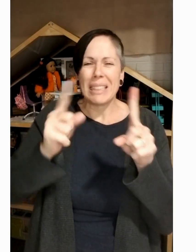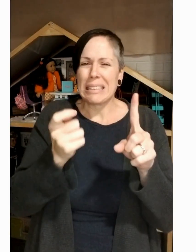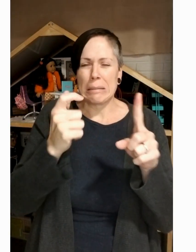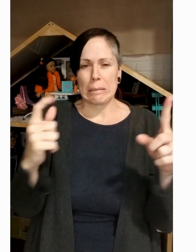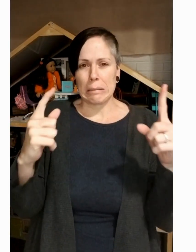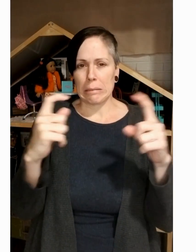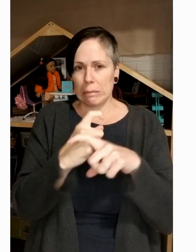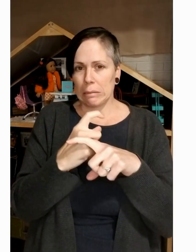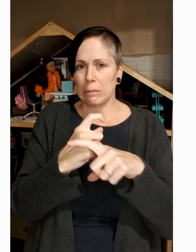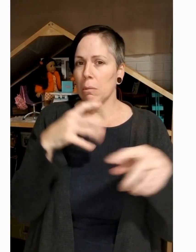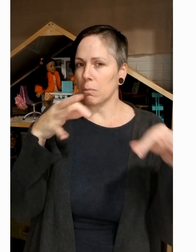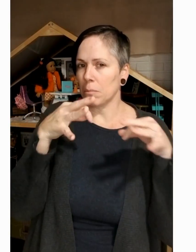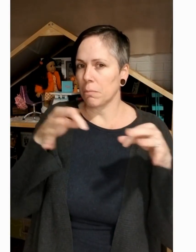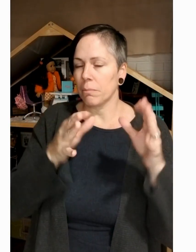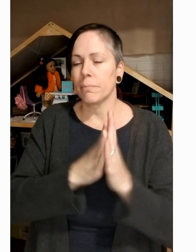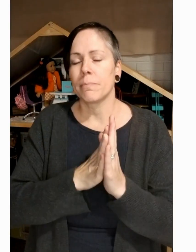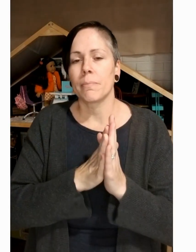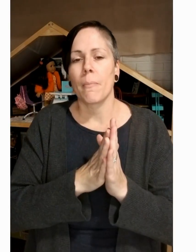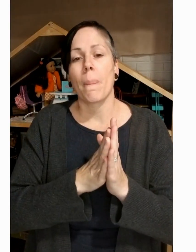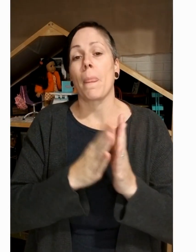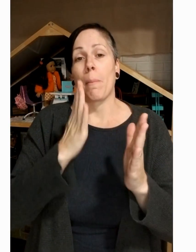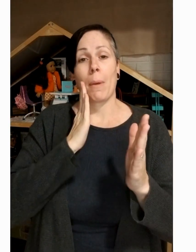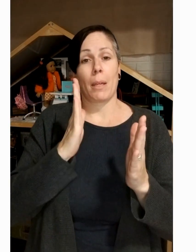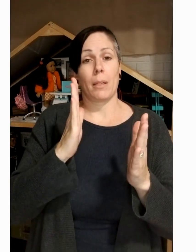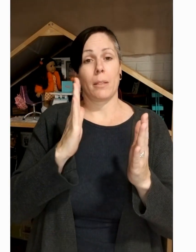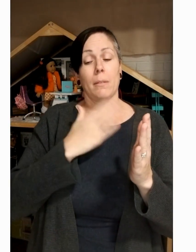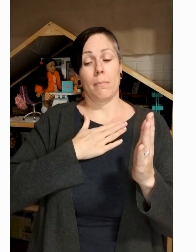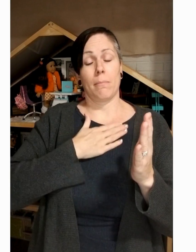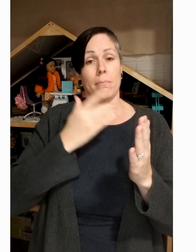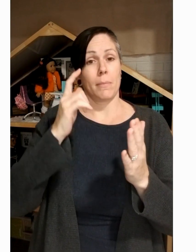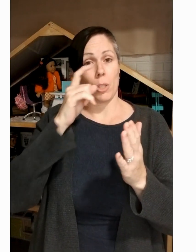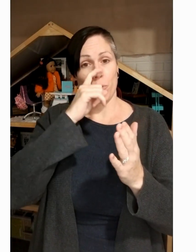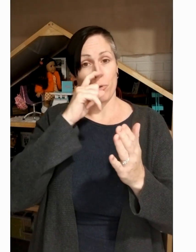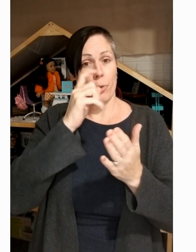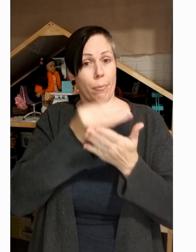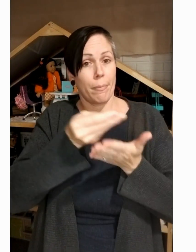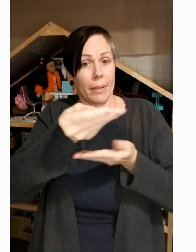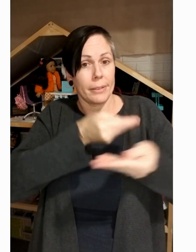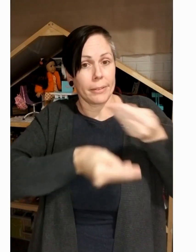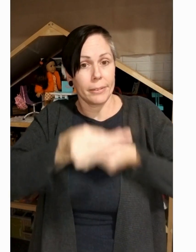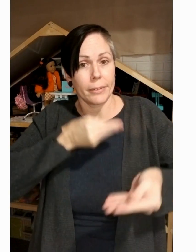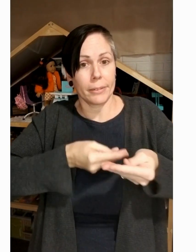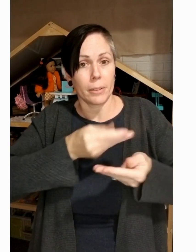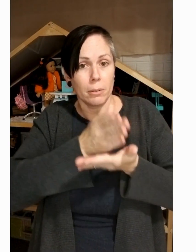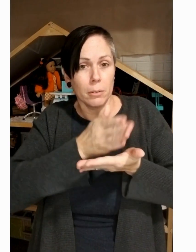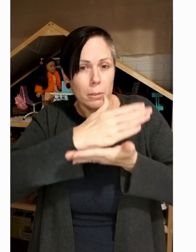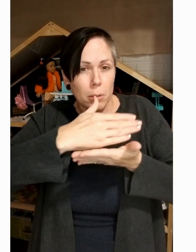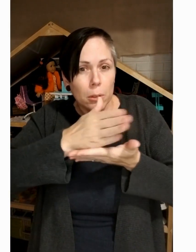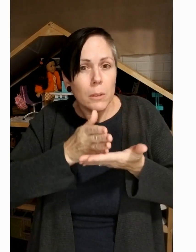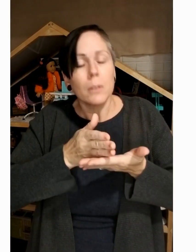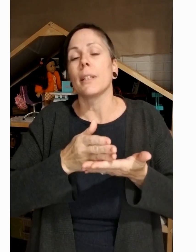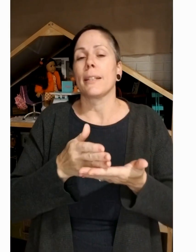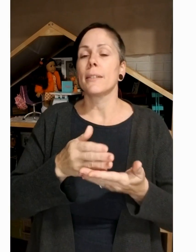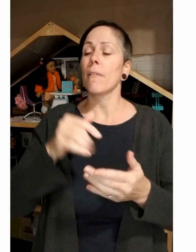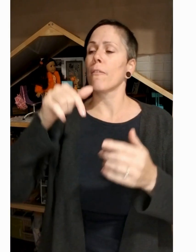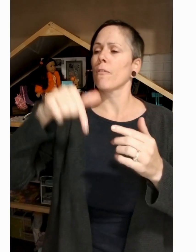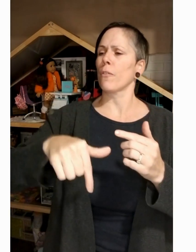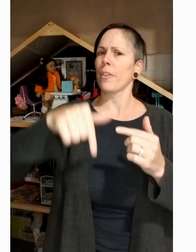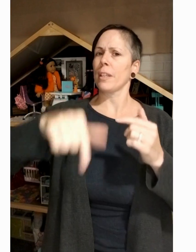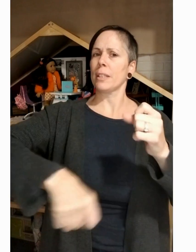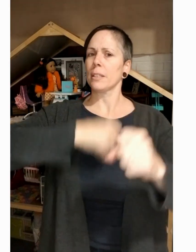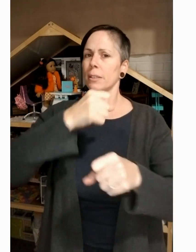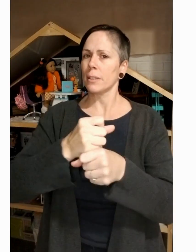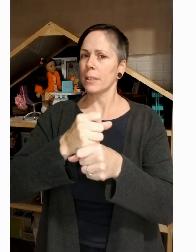doll budget is like I say, this is what my budget is for the year out of pocket. And